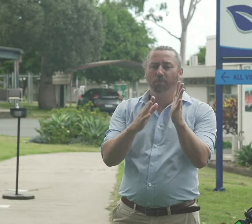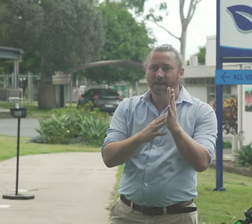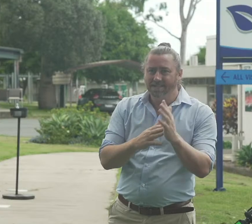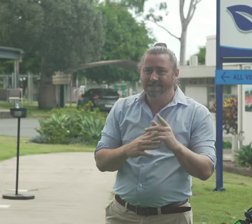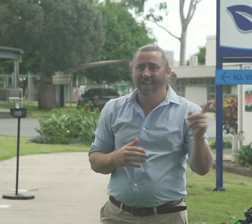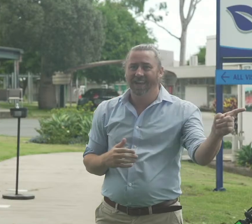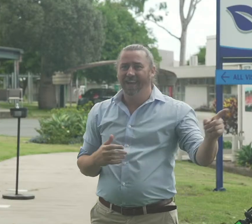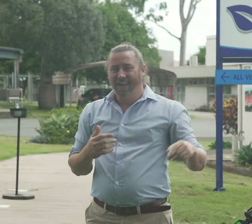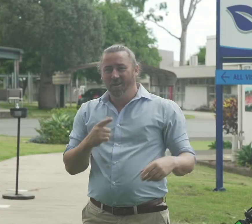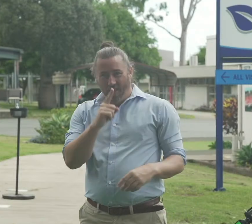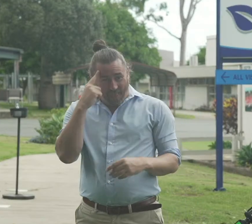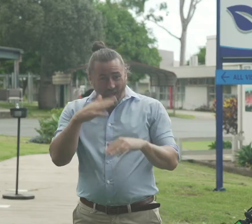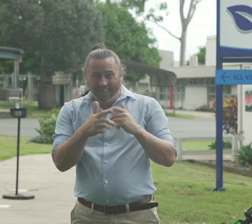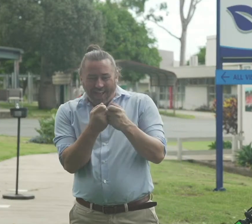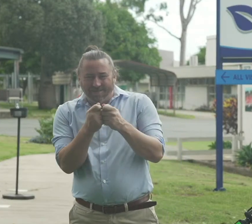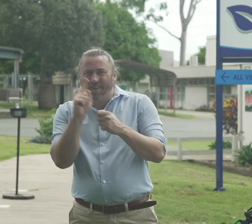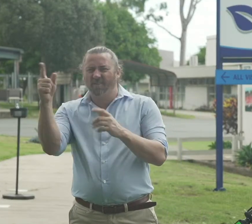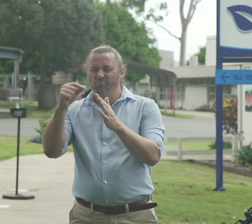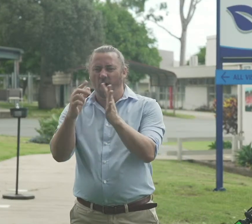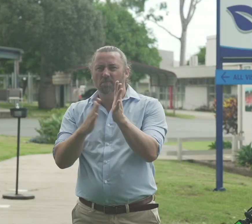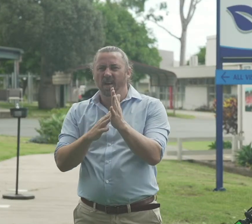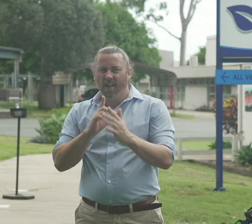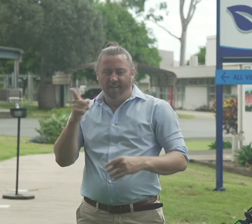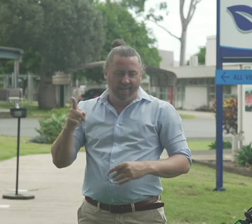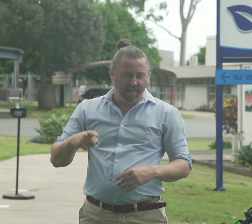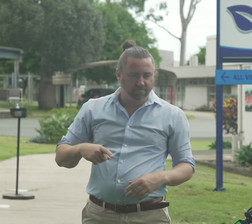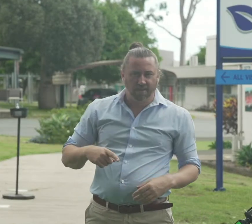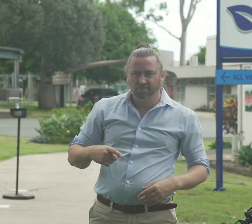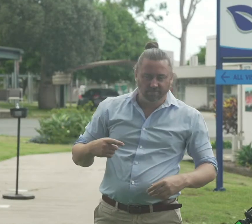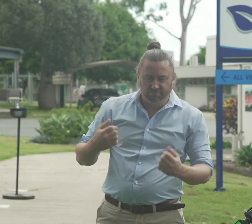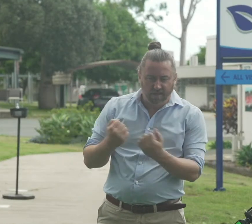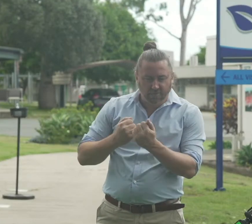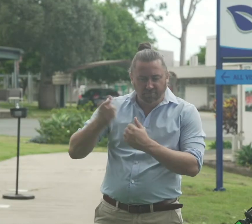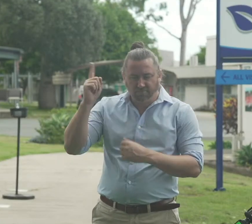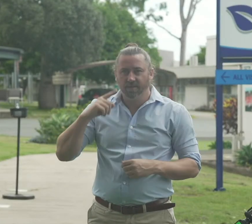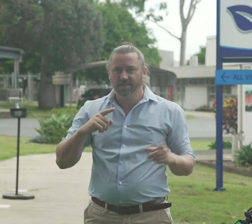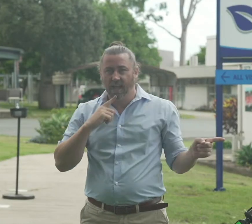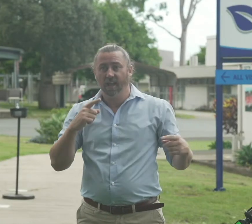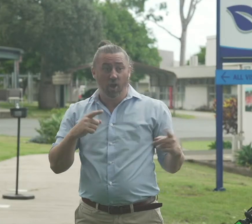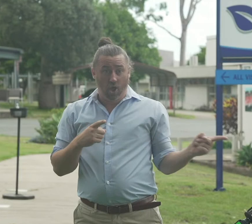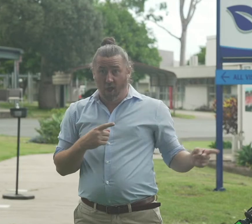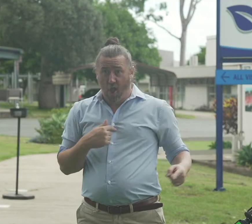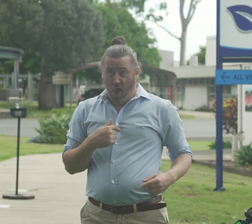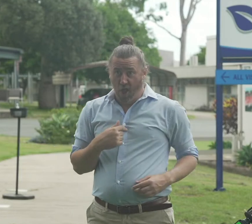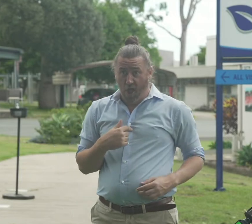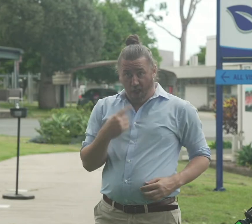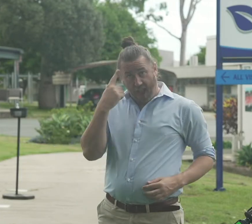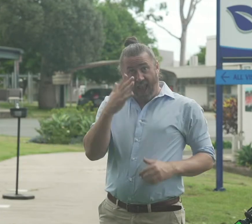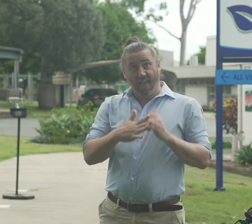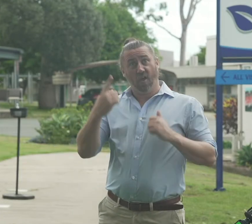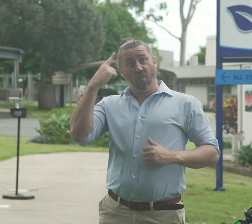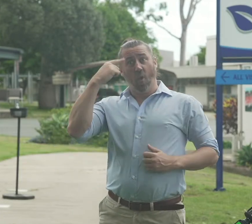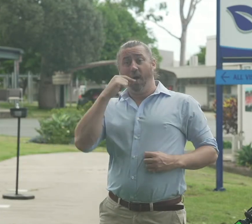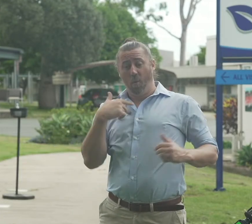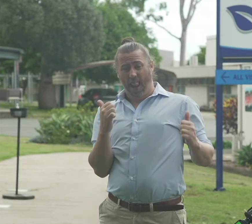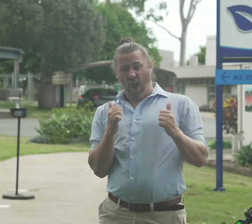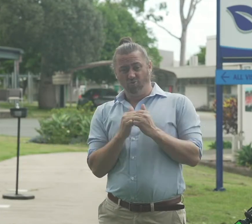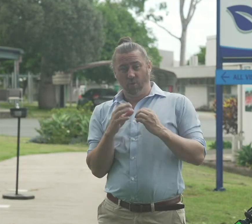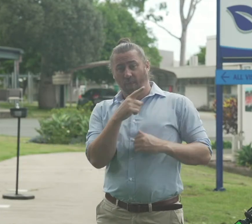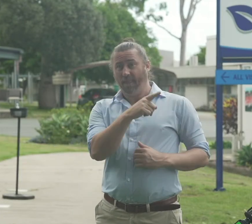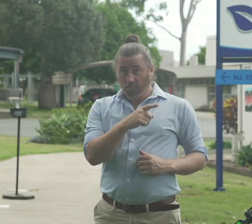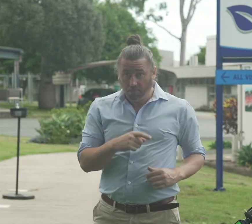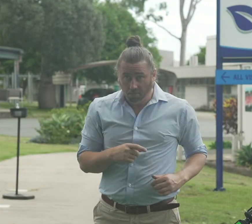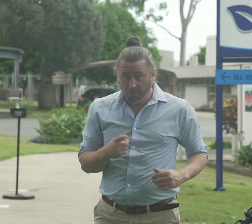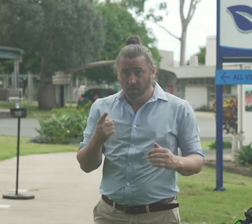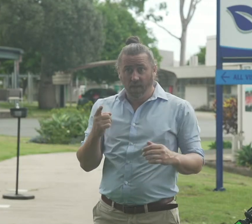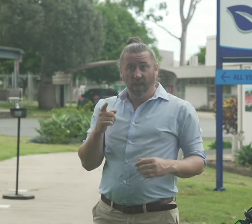agreeing with Barnaby Joyce. You know, the Prime Minister's a liar, a hypocrite, a complete psycho. These aren't the